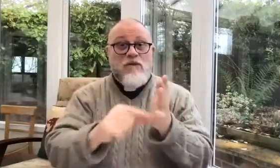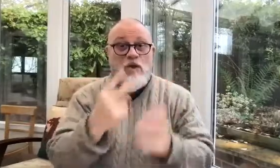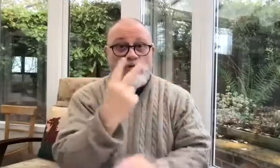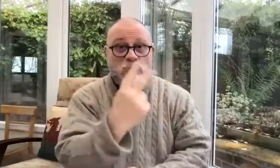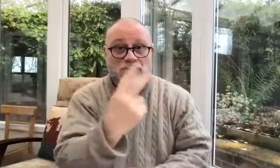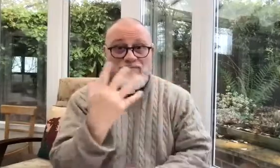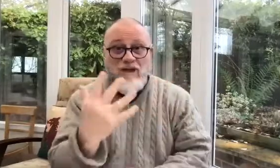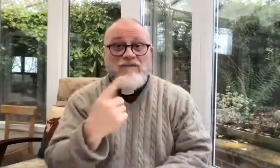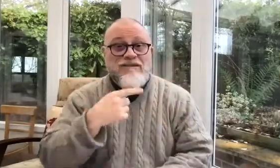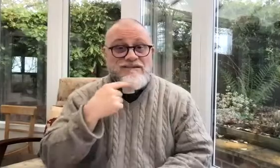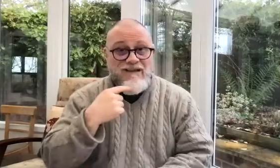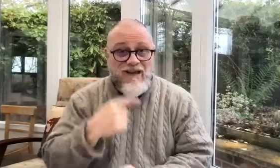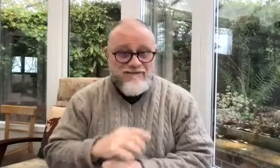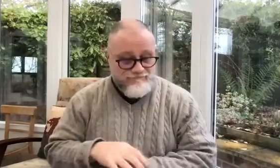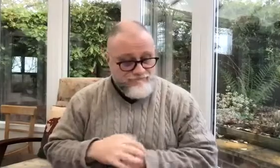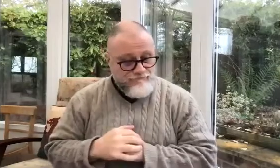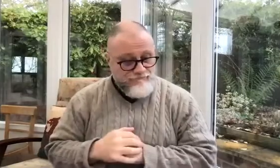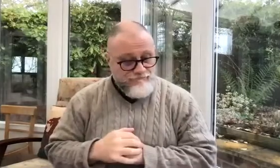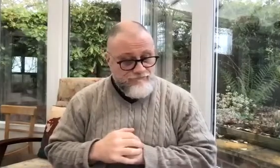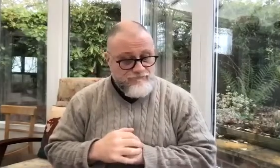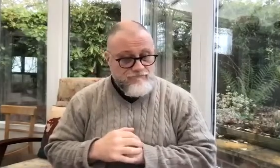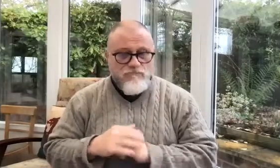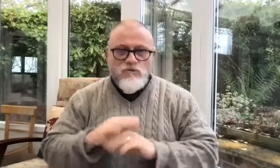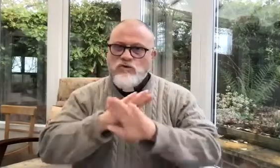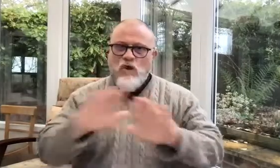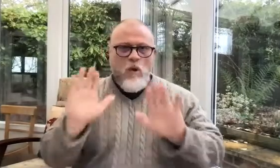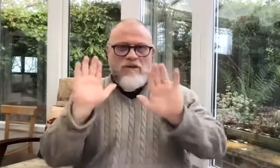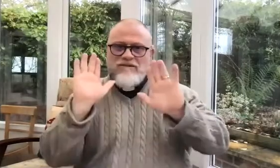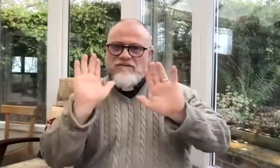10, verse 25, which says,